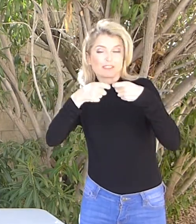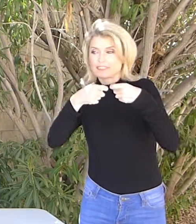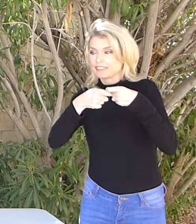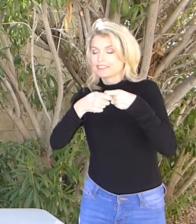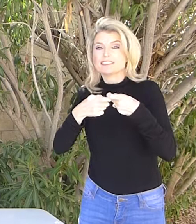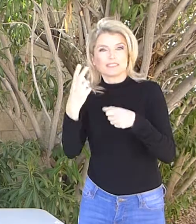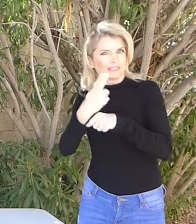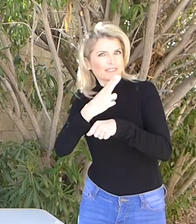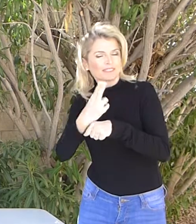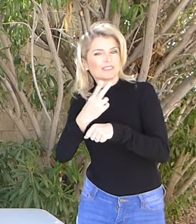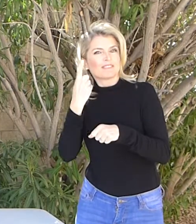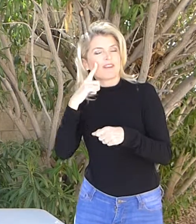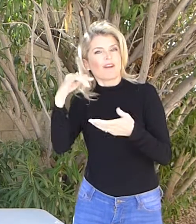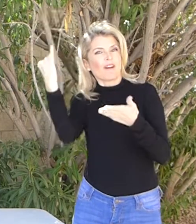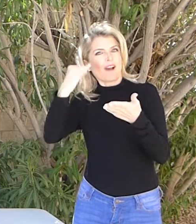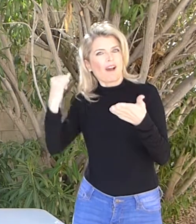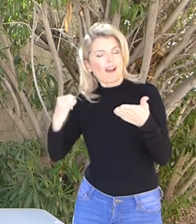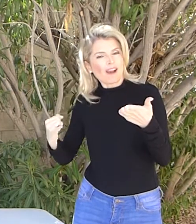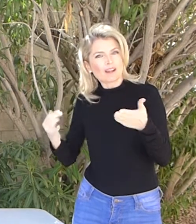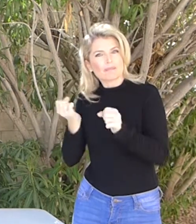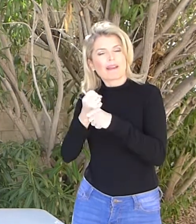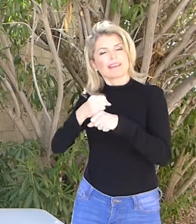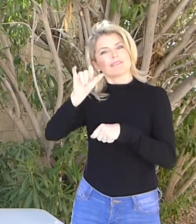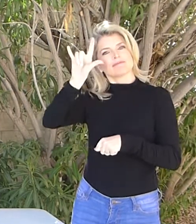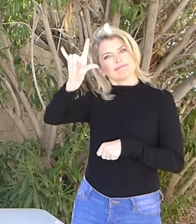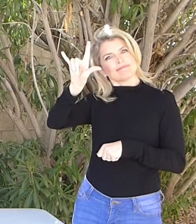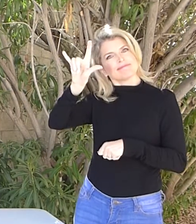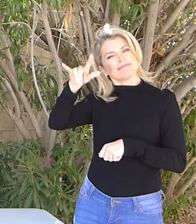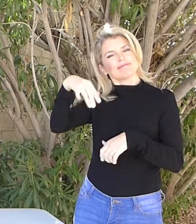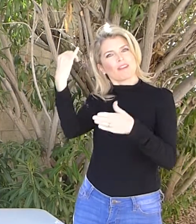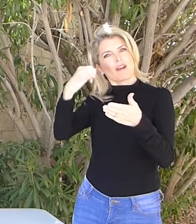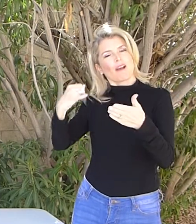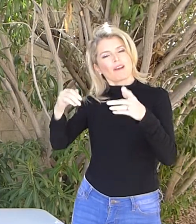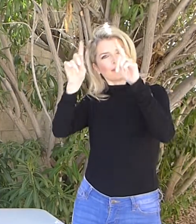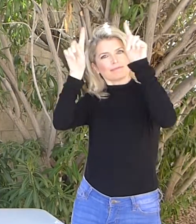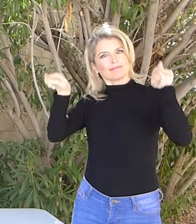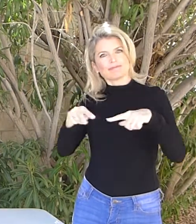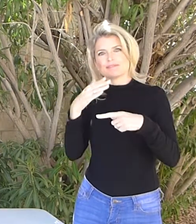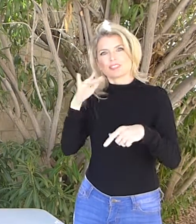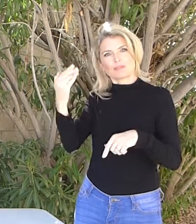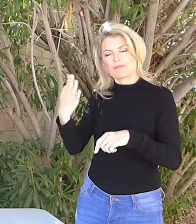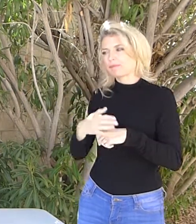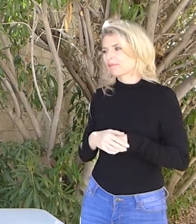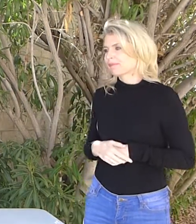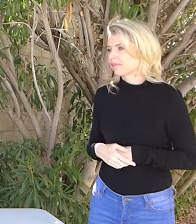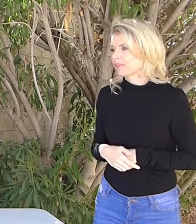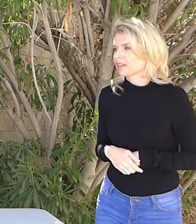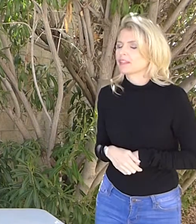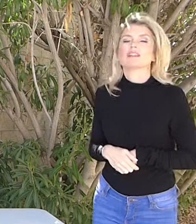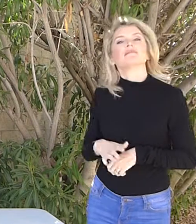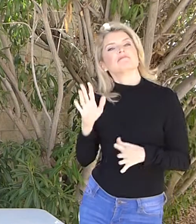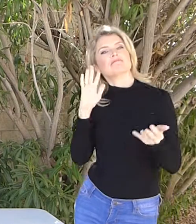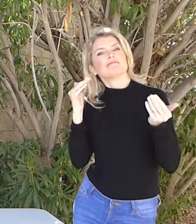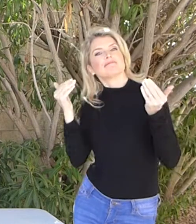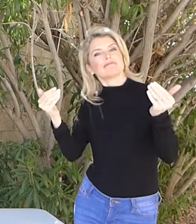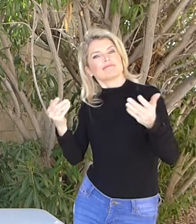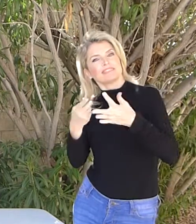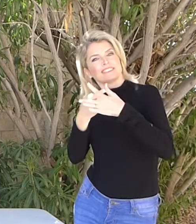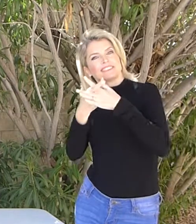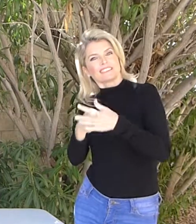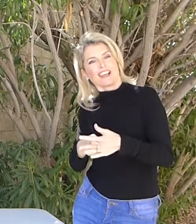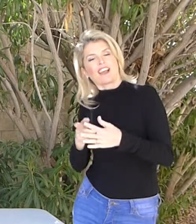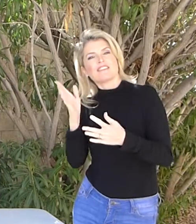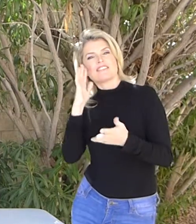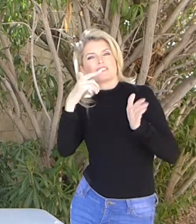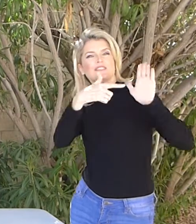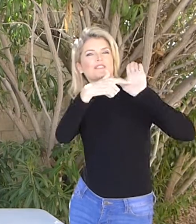That we used to help make our ILY sign that we're going to paint. Good job. So, we're going to get started and we are going to